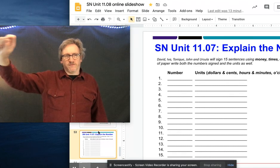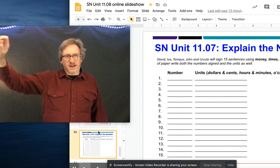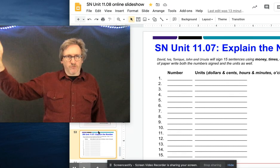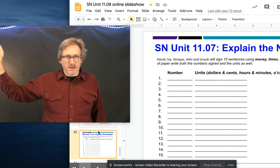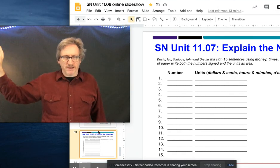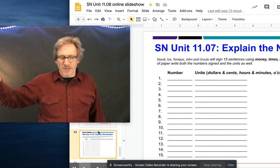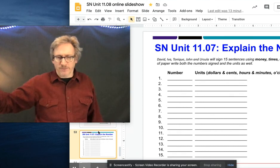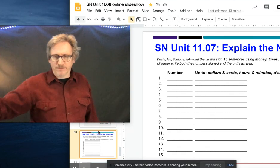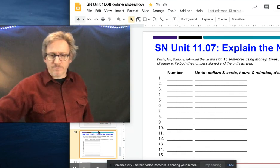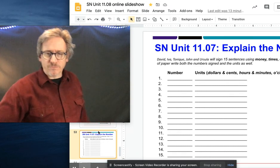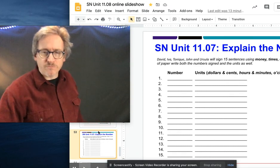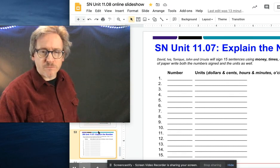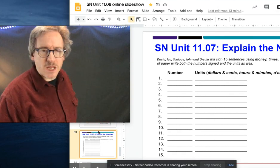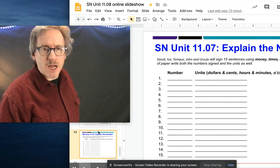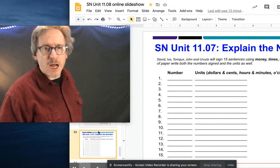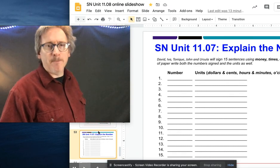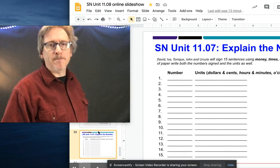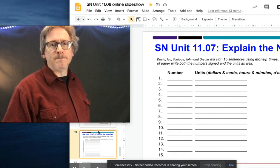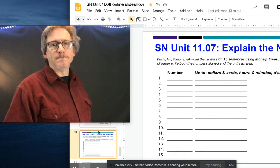whiteboard or whatever, I can write them in.